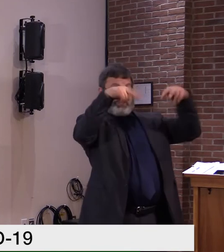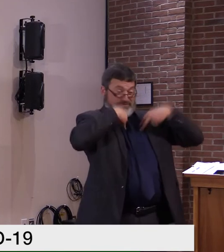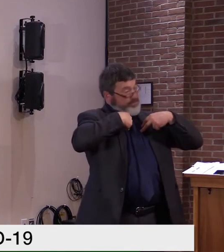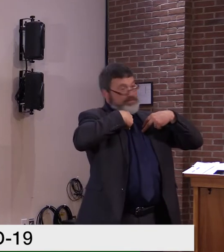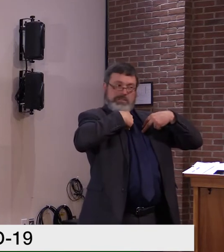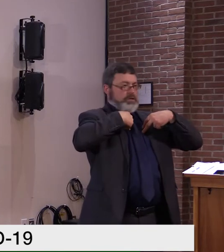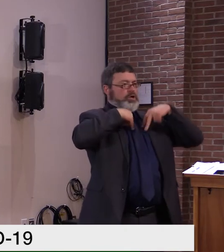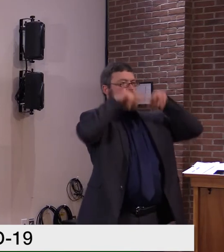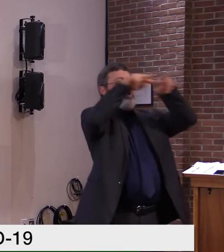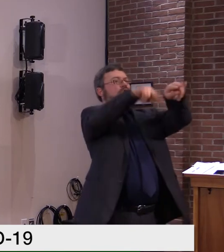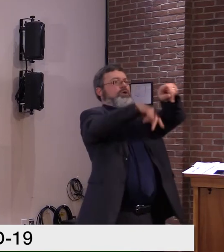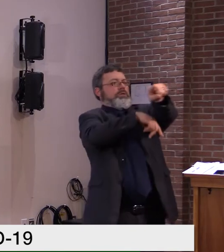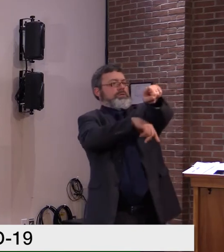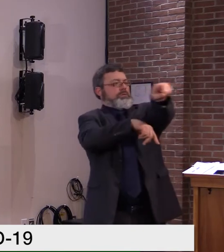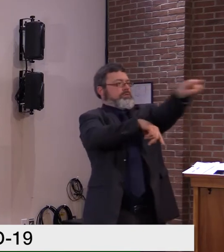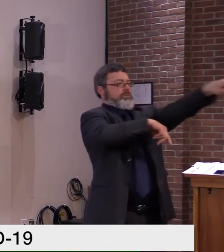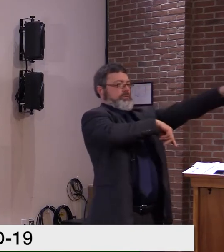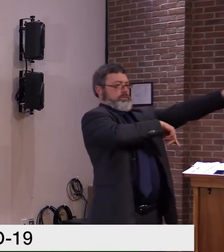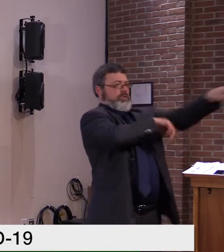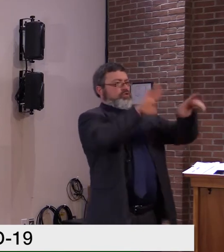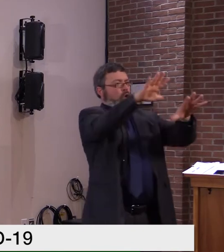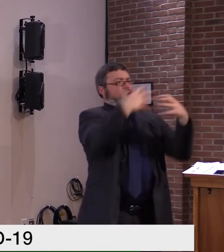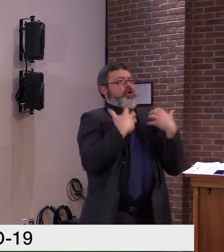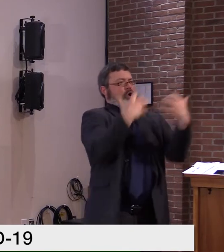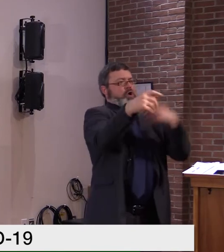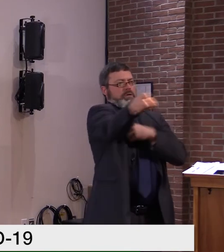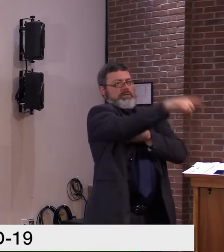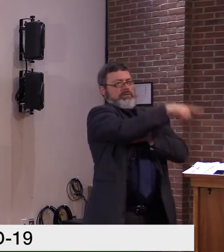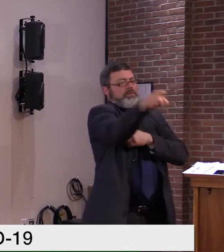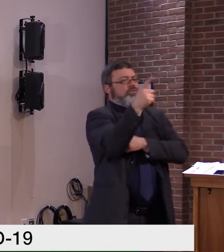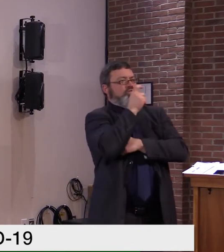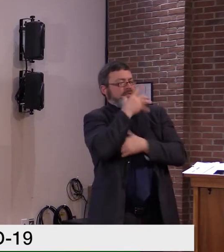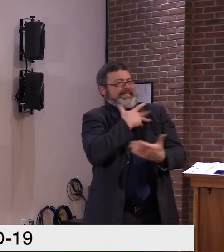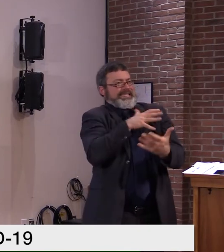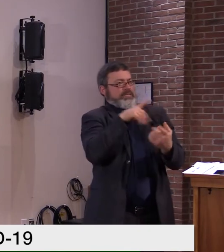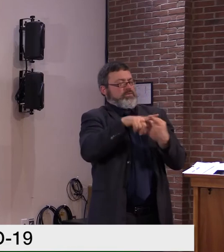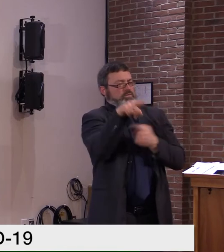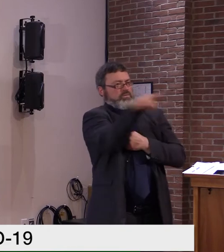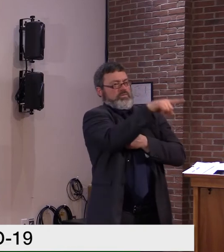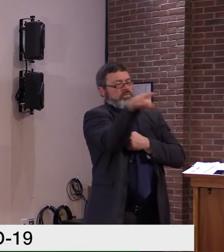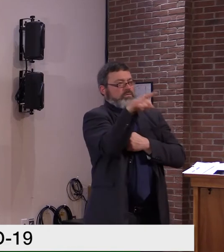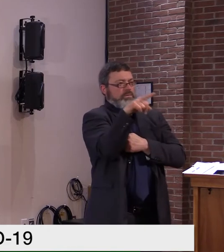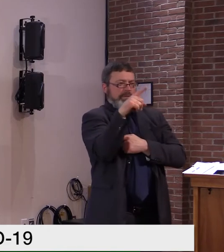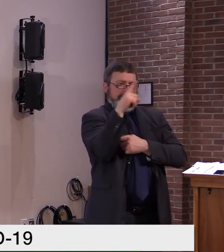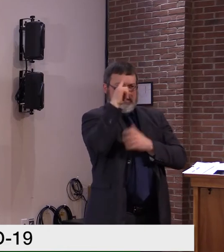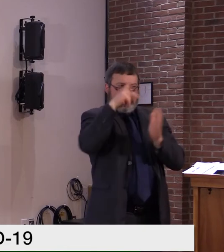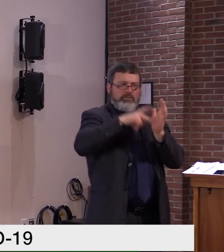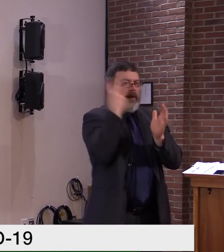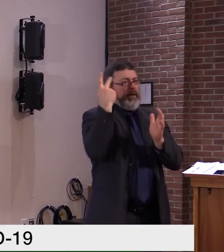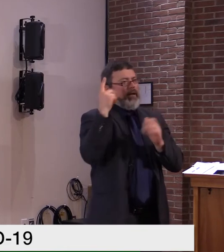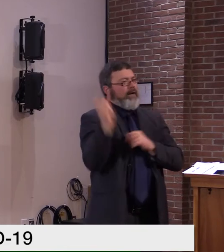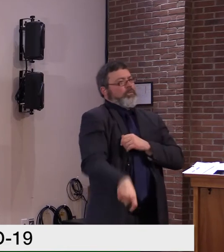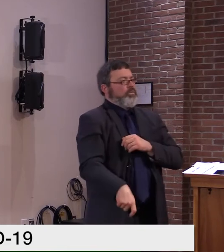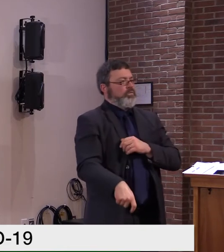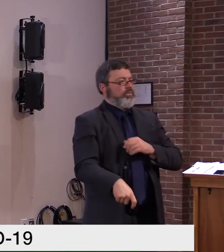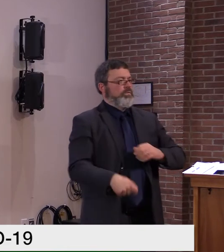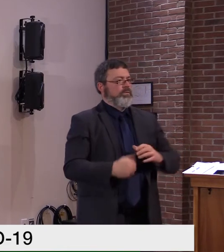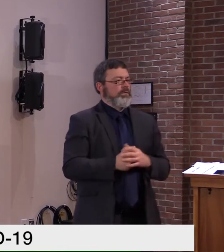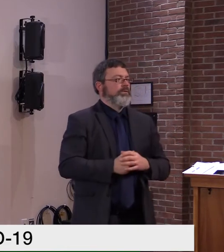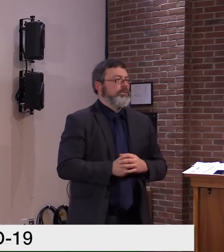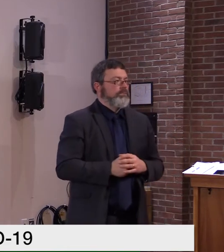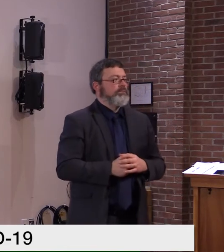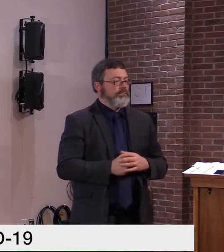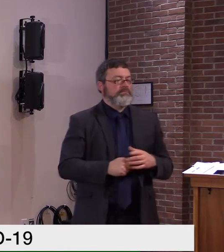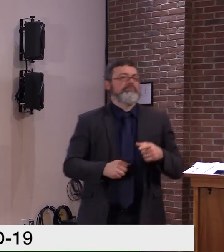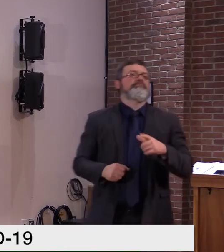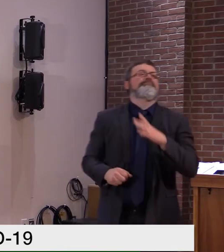Okay. And just a quick question that's not related, but Carolyn, still COVID. There was a report that came out that said that